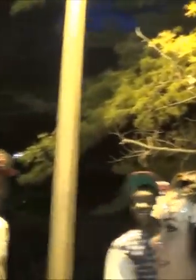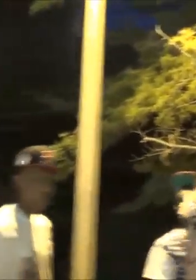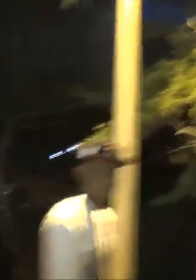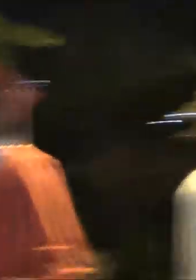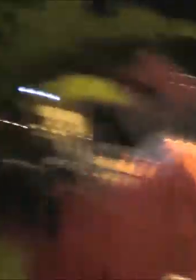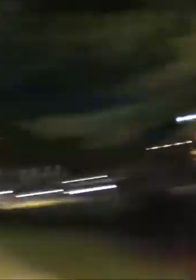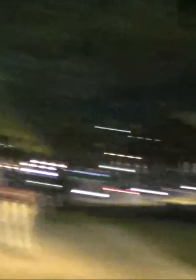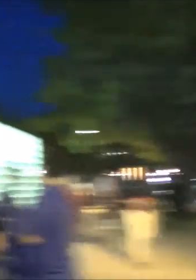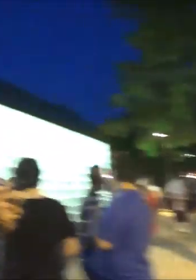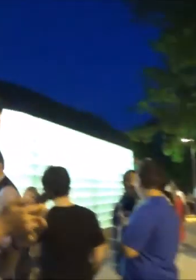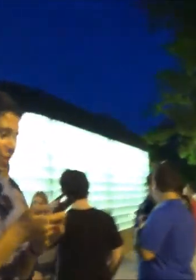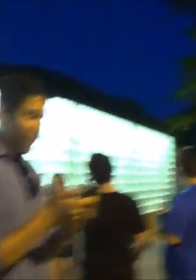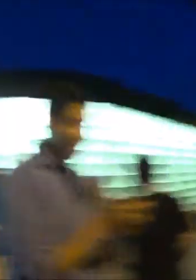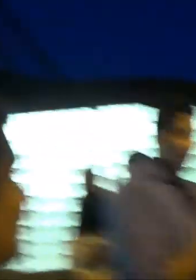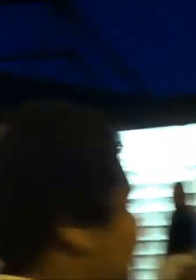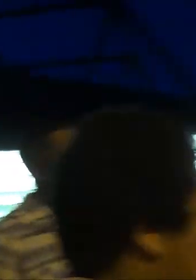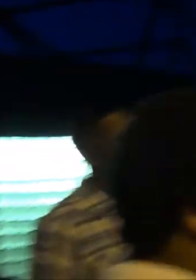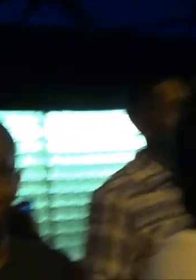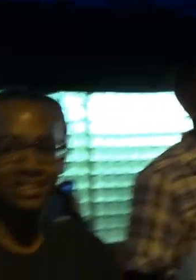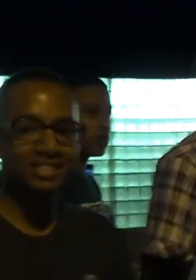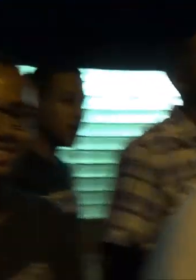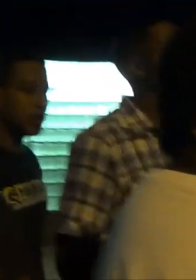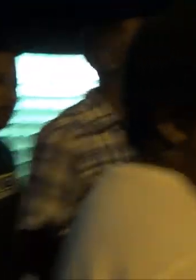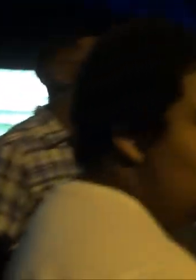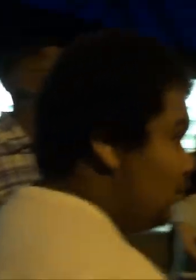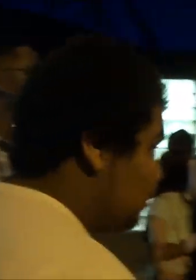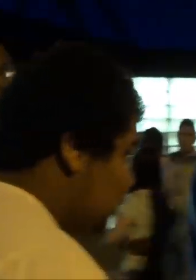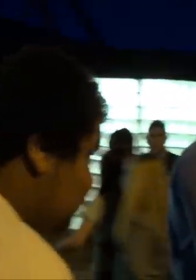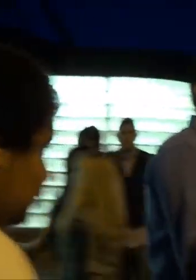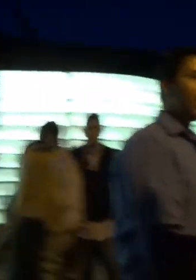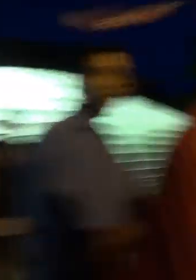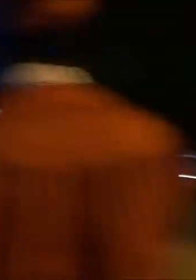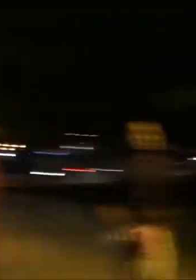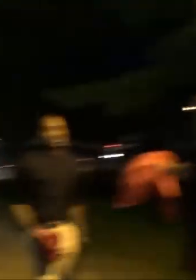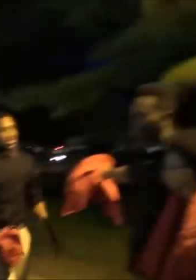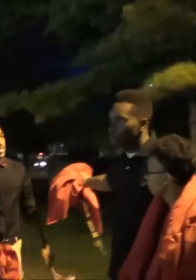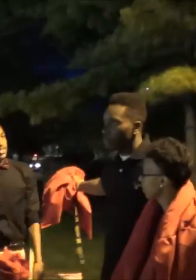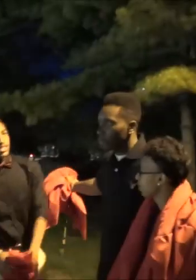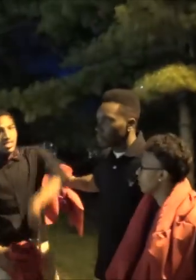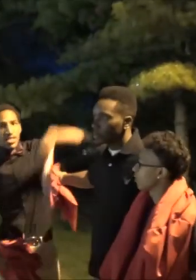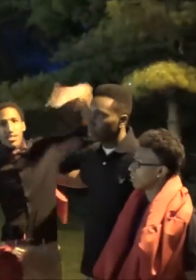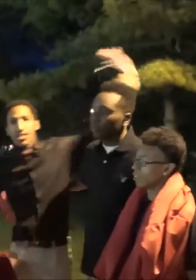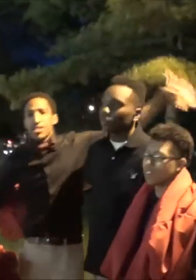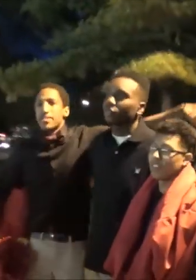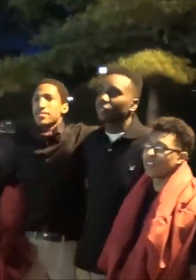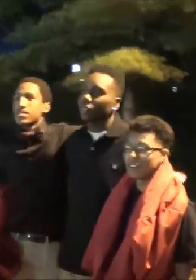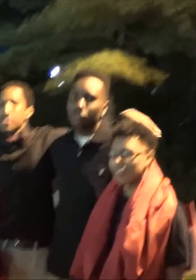So bad. This will be good, you get your flashlight. Hey, turn the flash on. Dude, this is like,